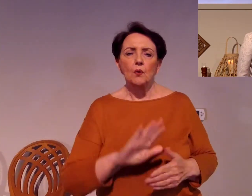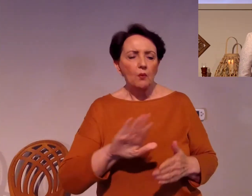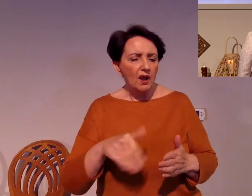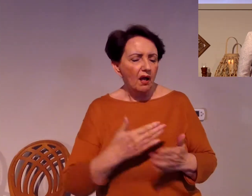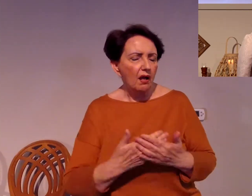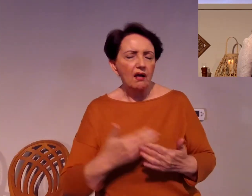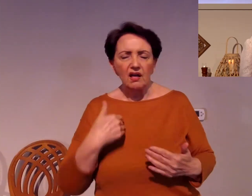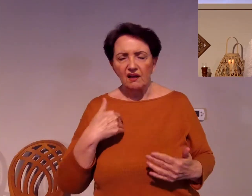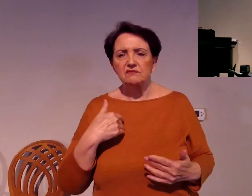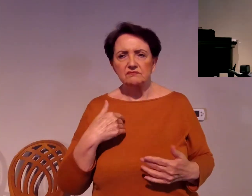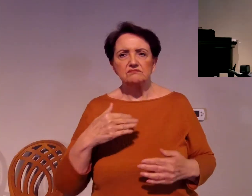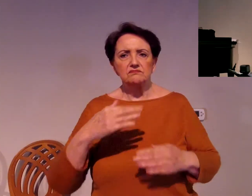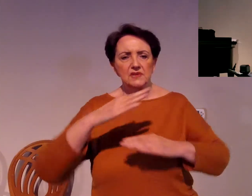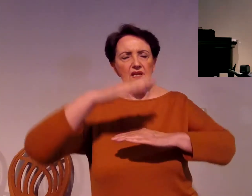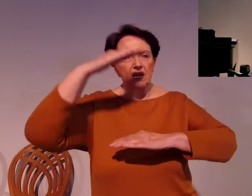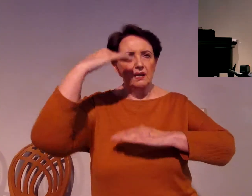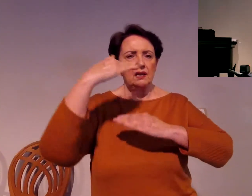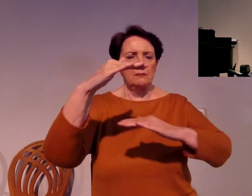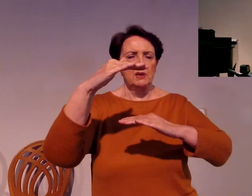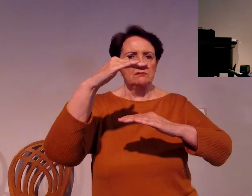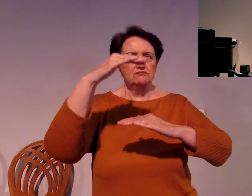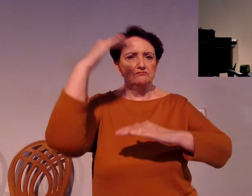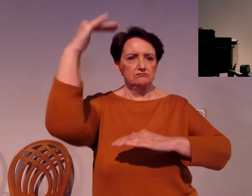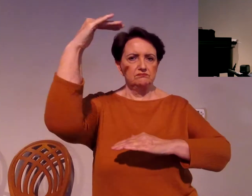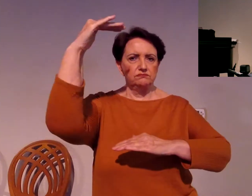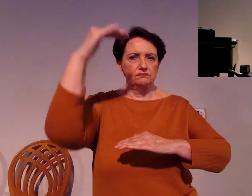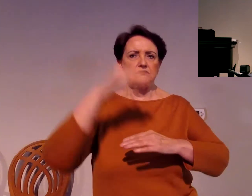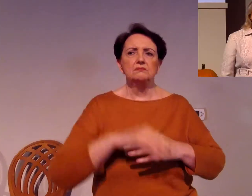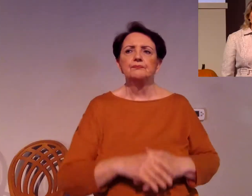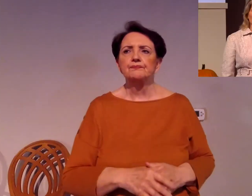limit. And we've had it